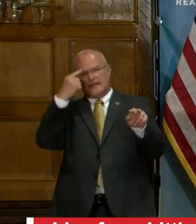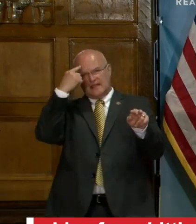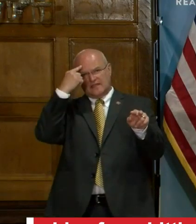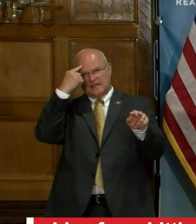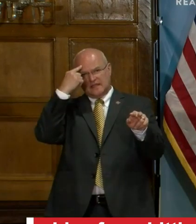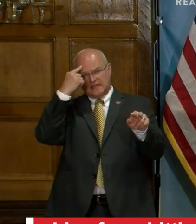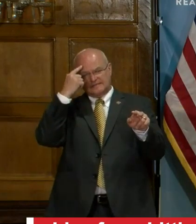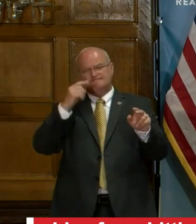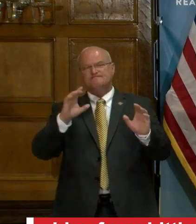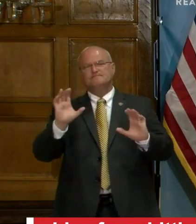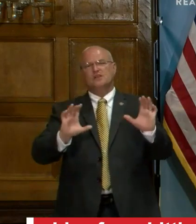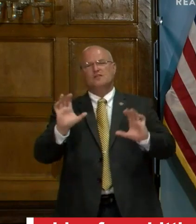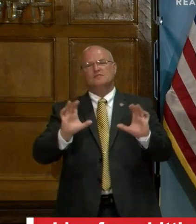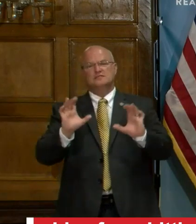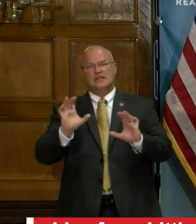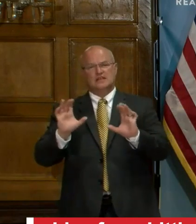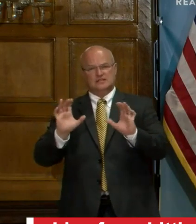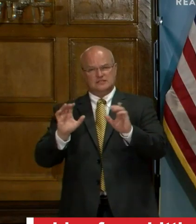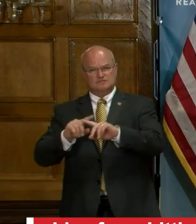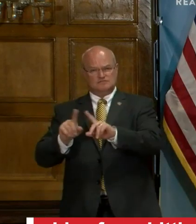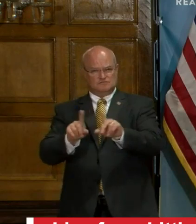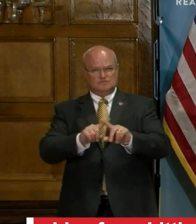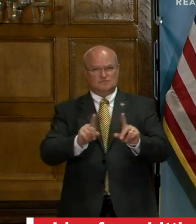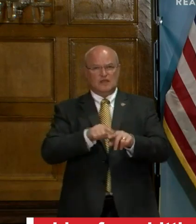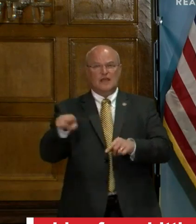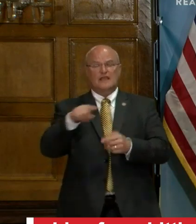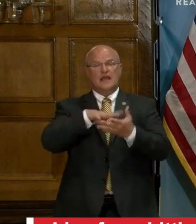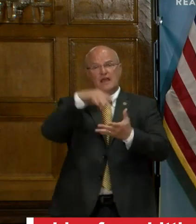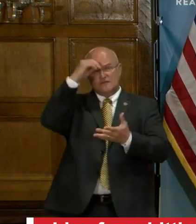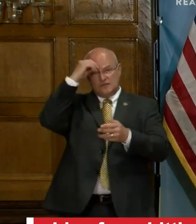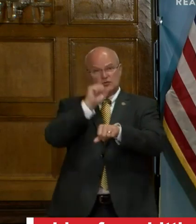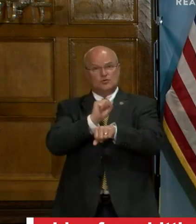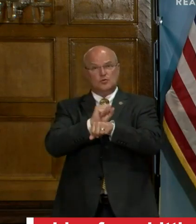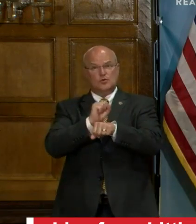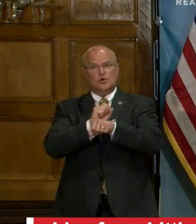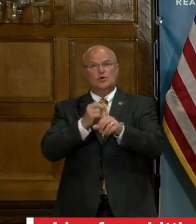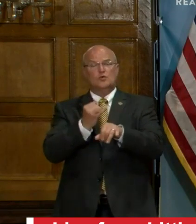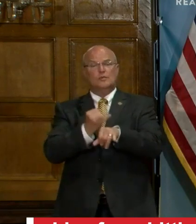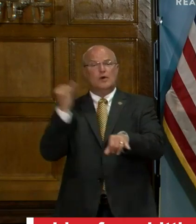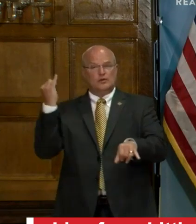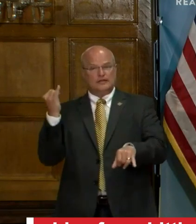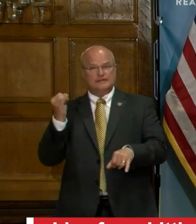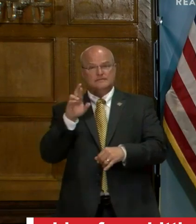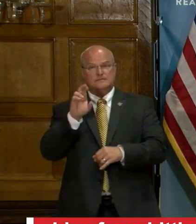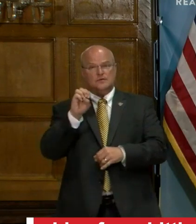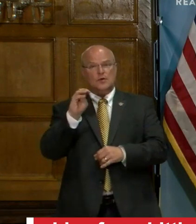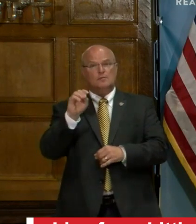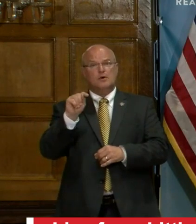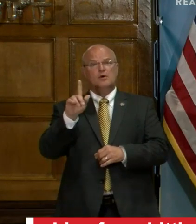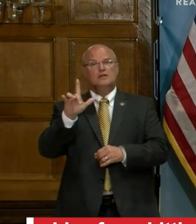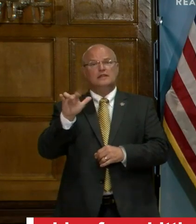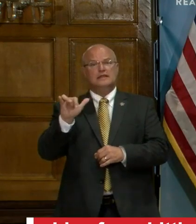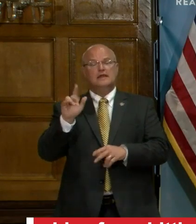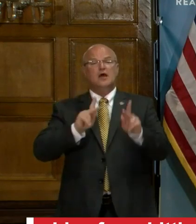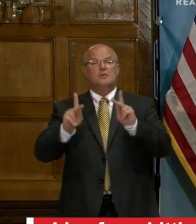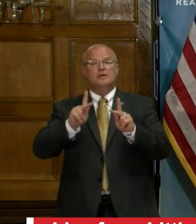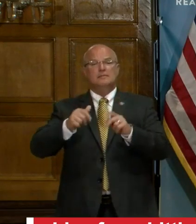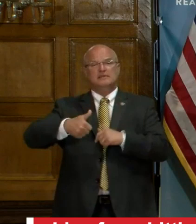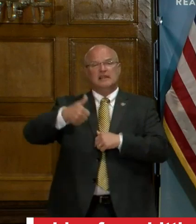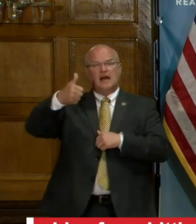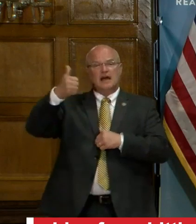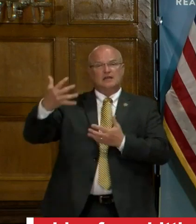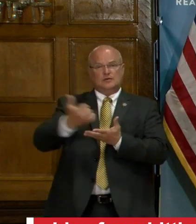I had some conversations, and of course they've learned to work remotely, but those are those that are in the higher